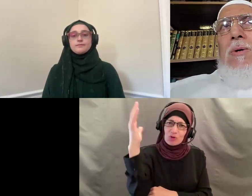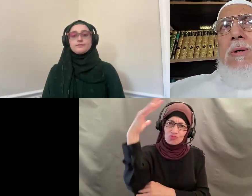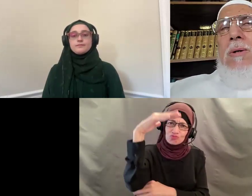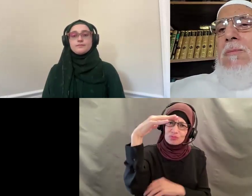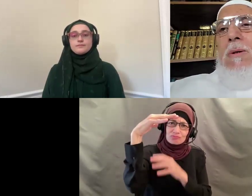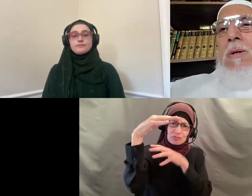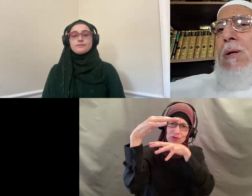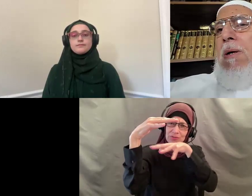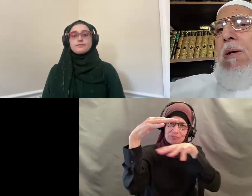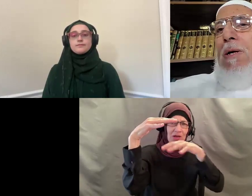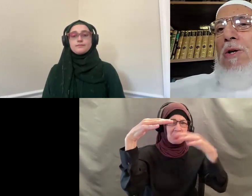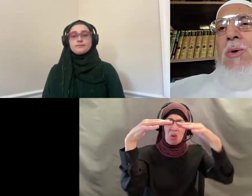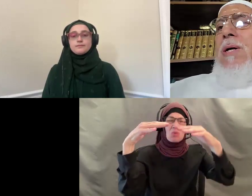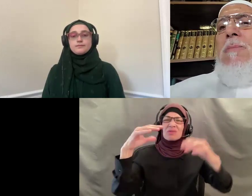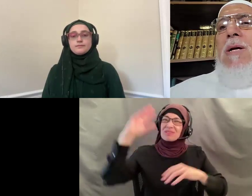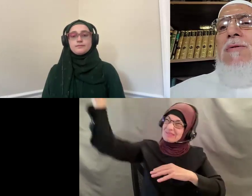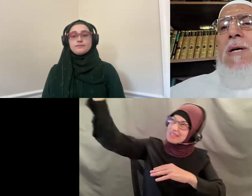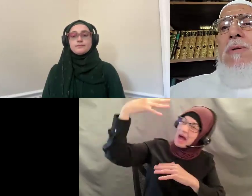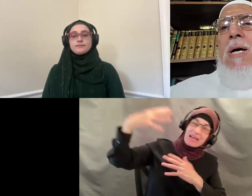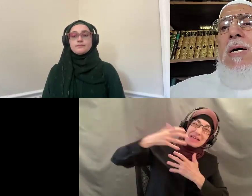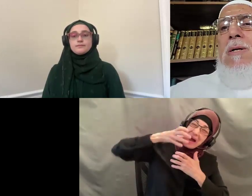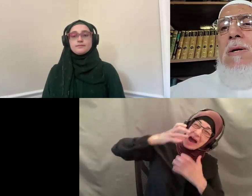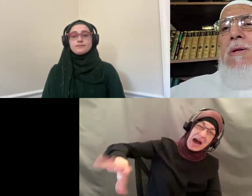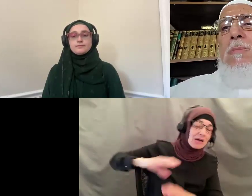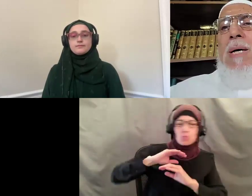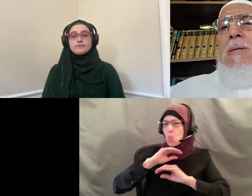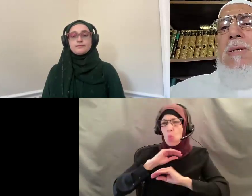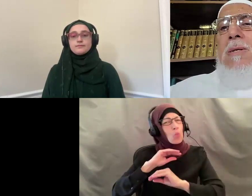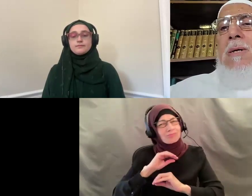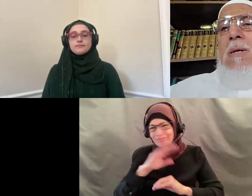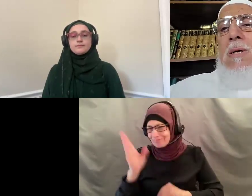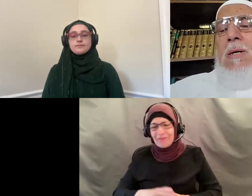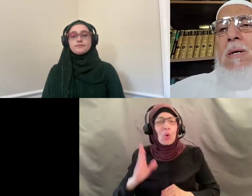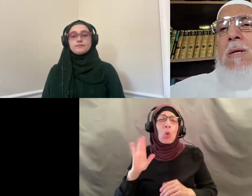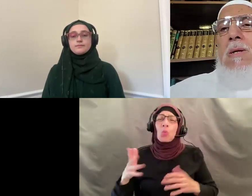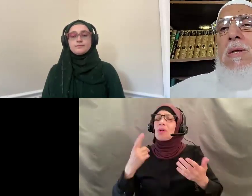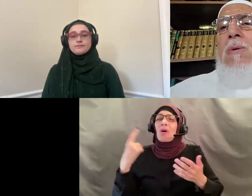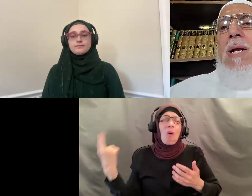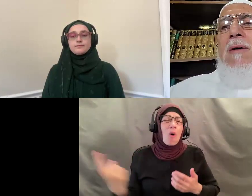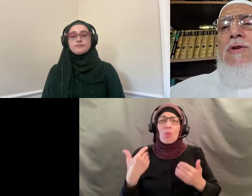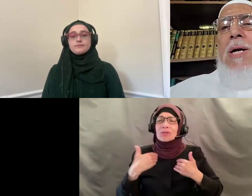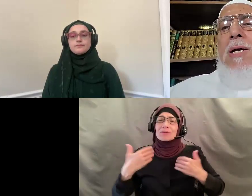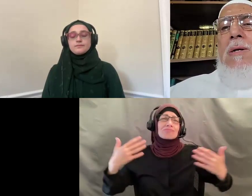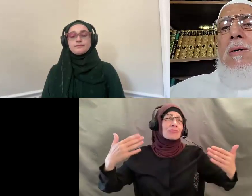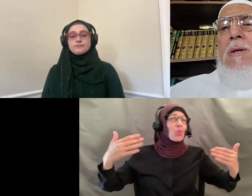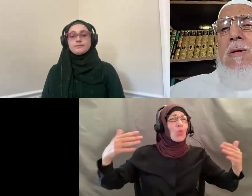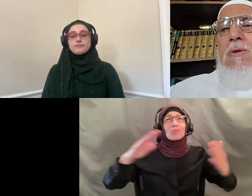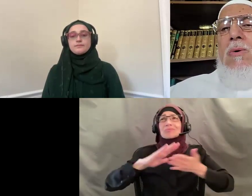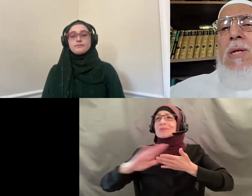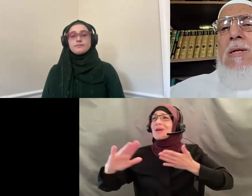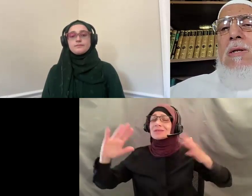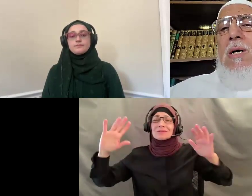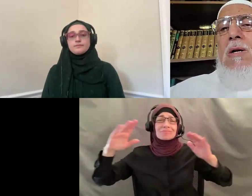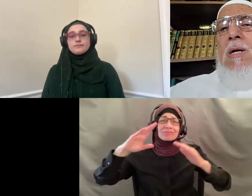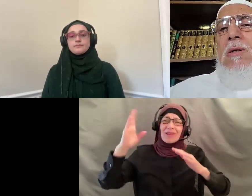go for enjoying themselves outside their palaces. They will have shade